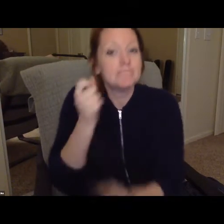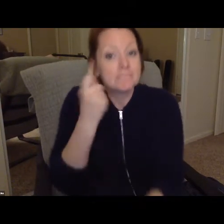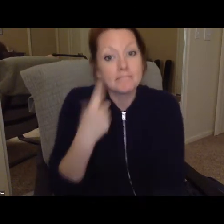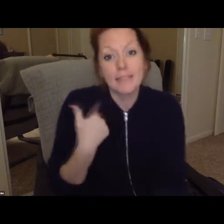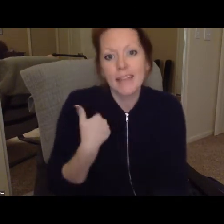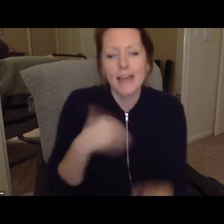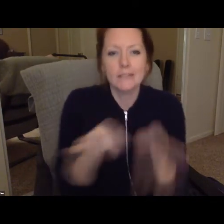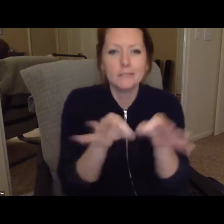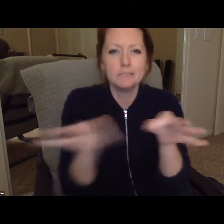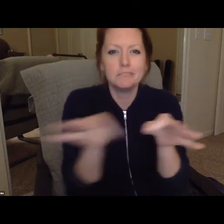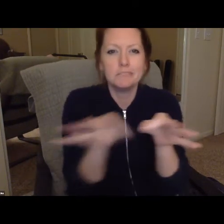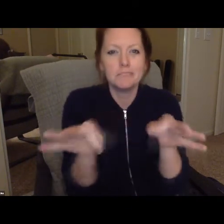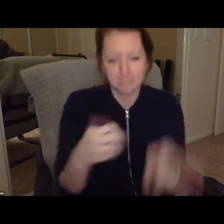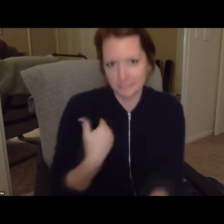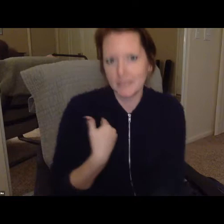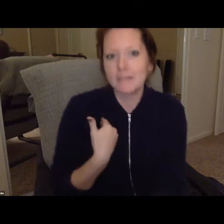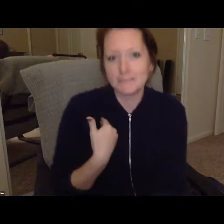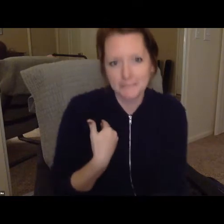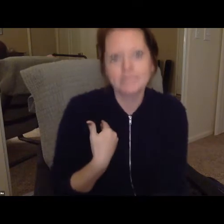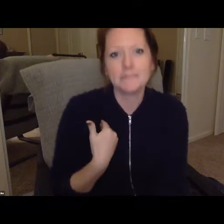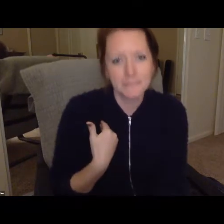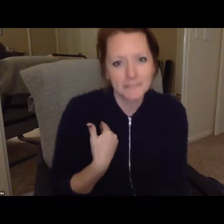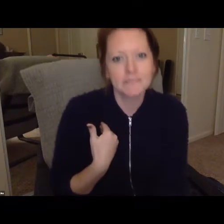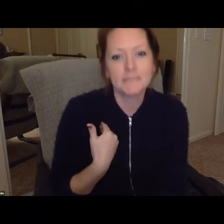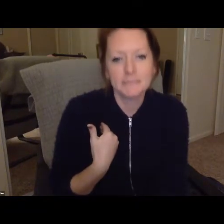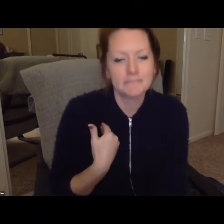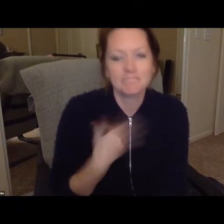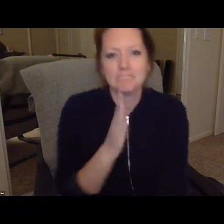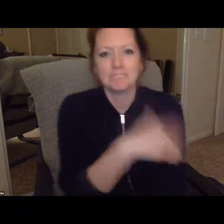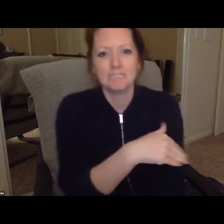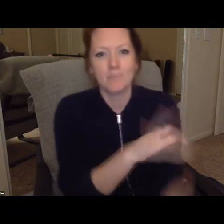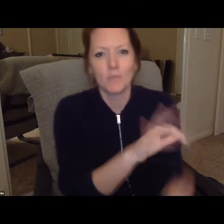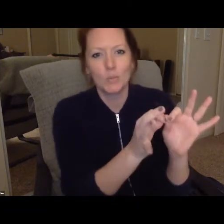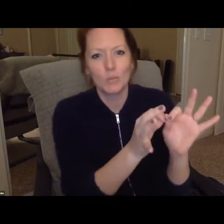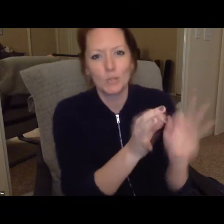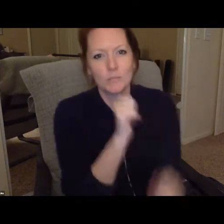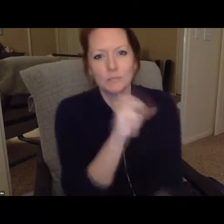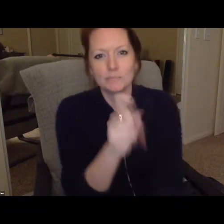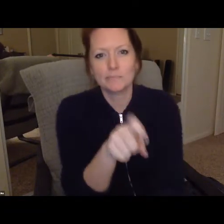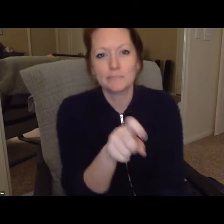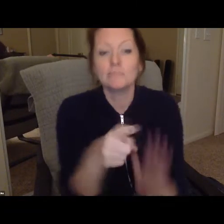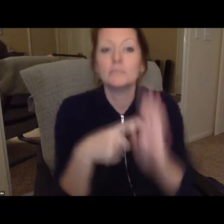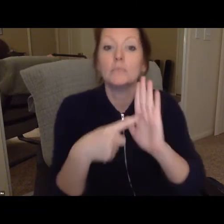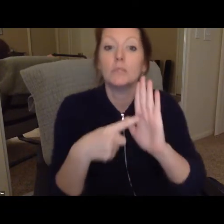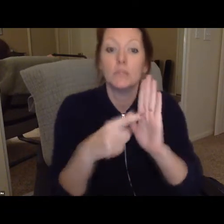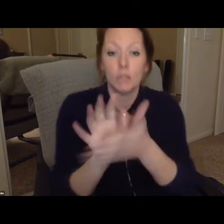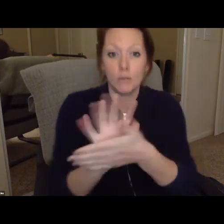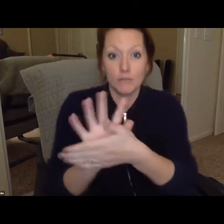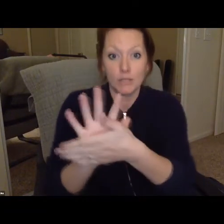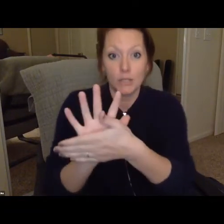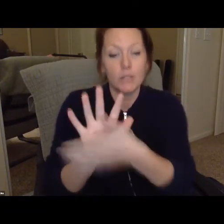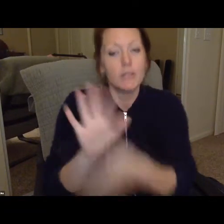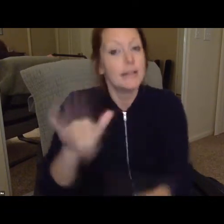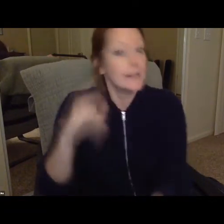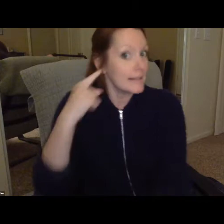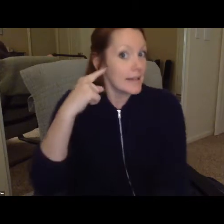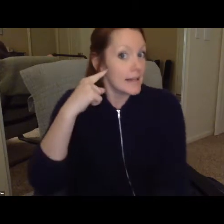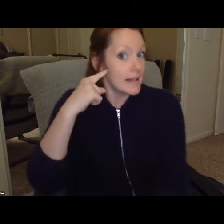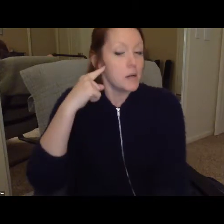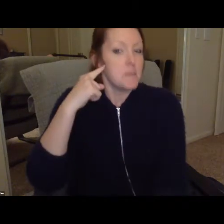subtitles, captioning, so we don't have to worry about interpreting that. We can just show the video. The sound should come